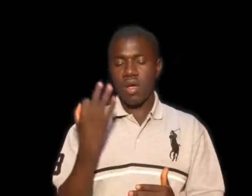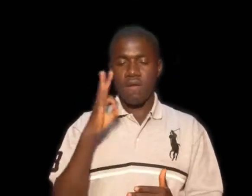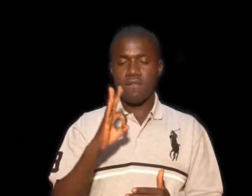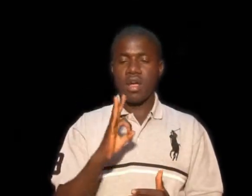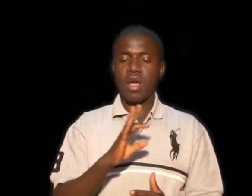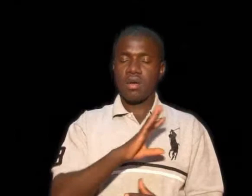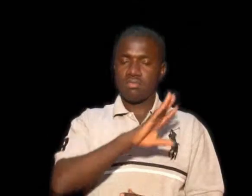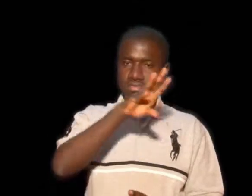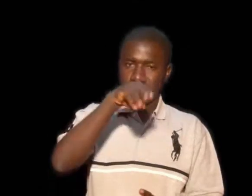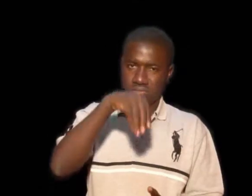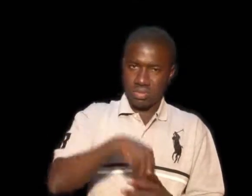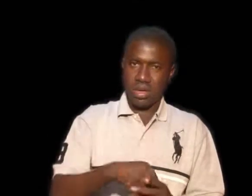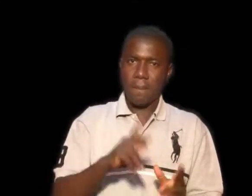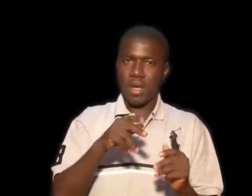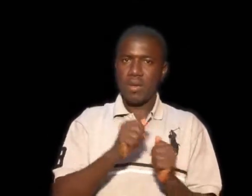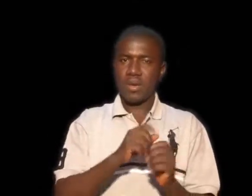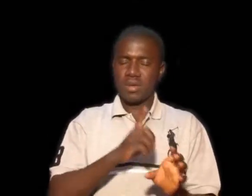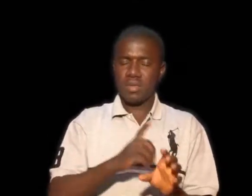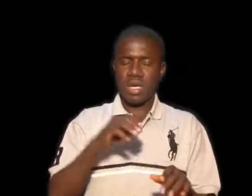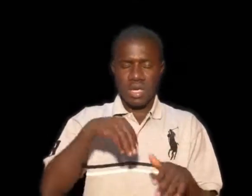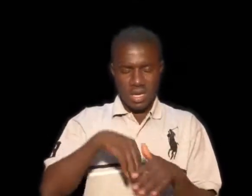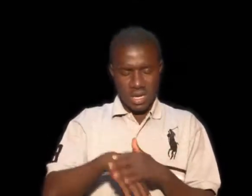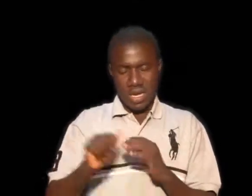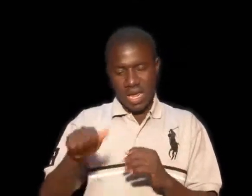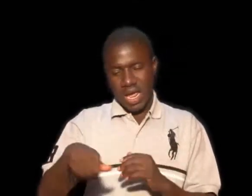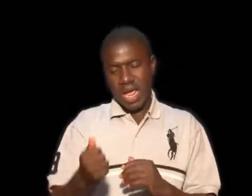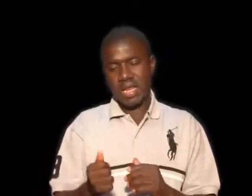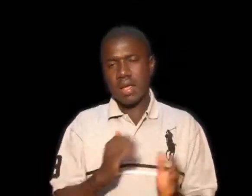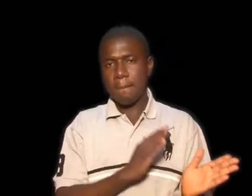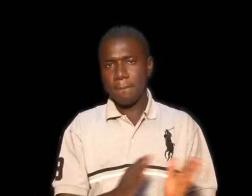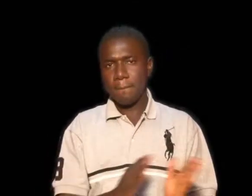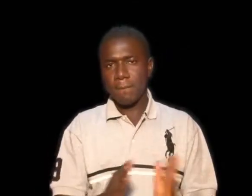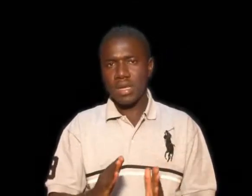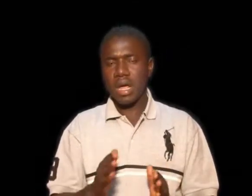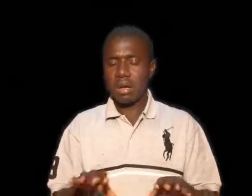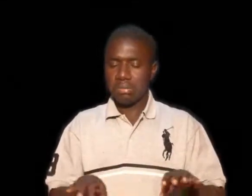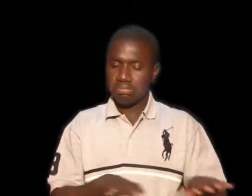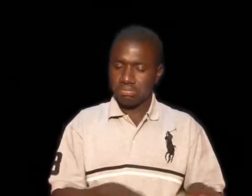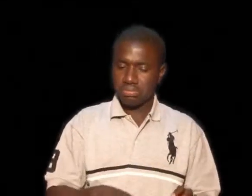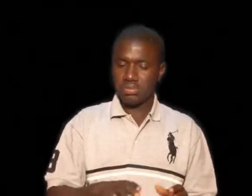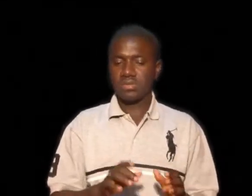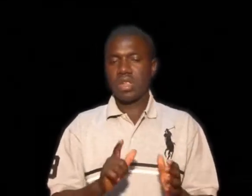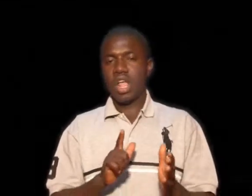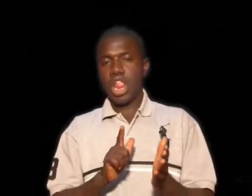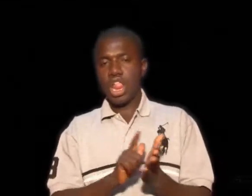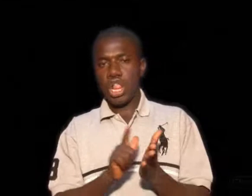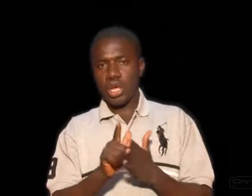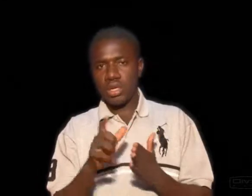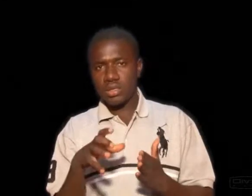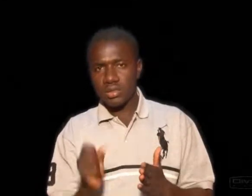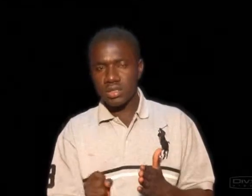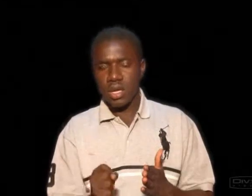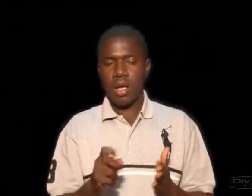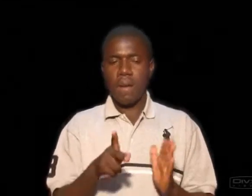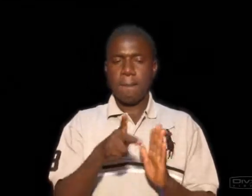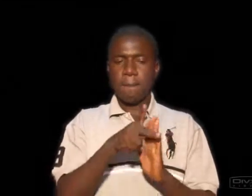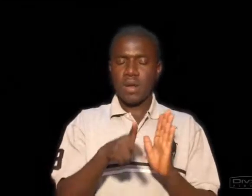process of assessing the implications for persons with disabilities of any planned action, including legislation, policies